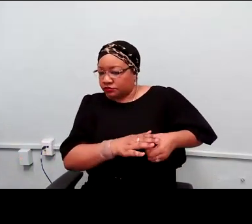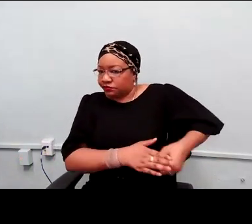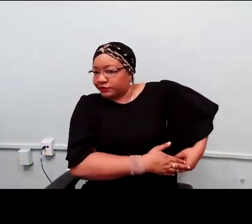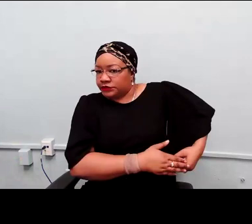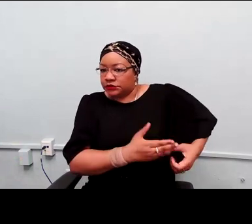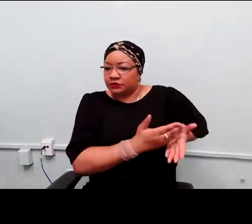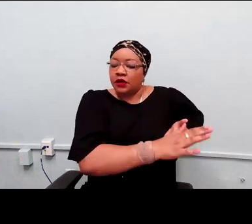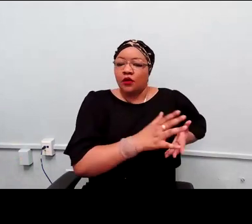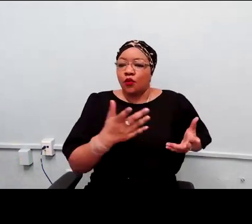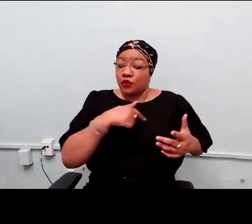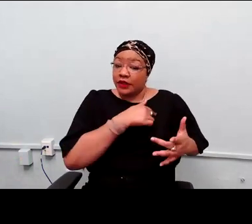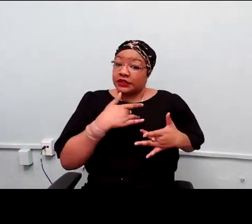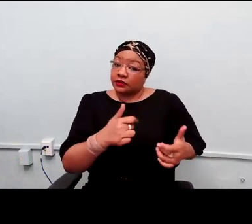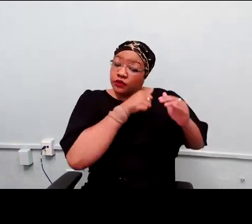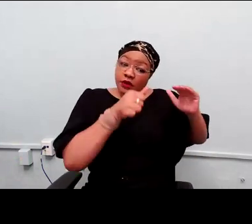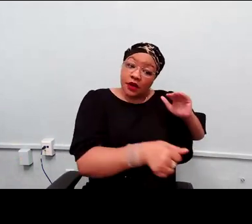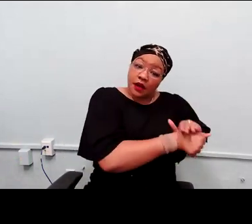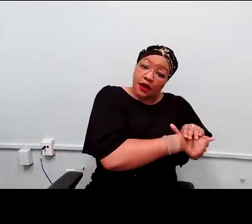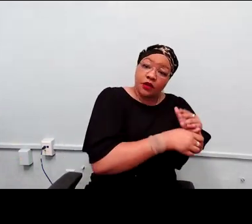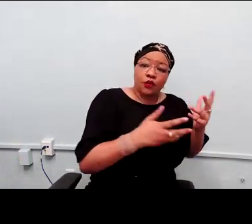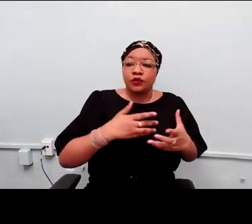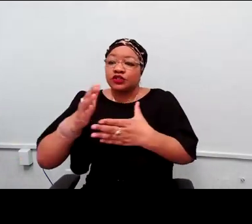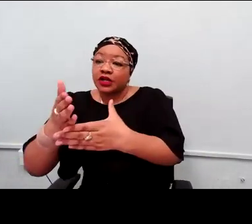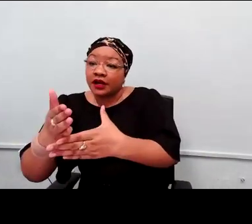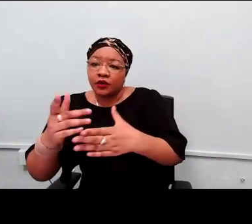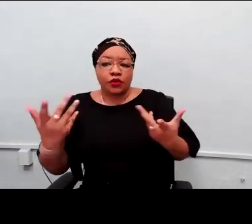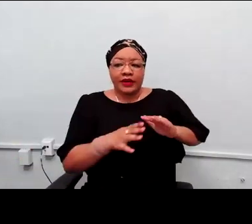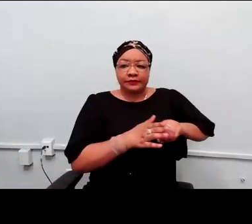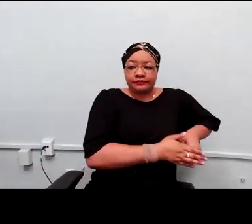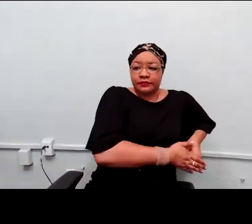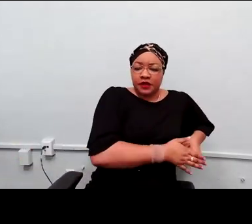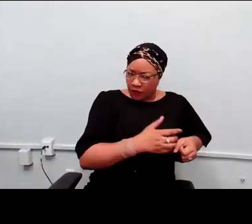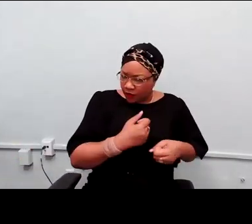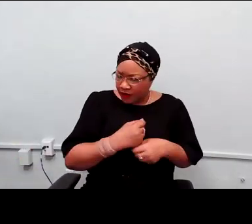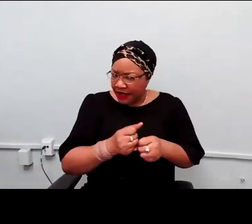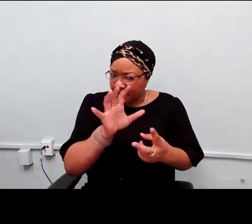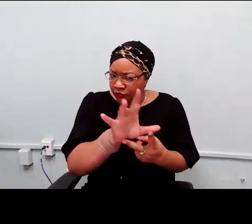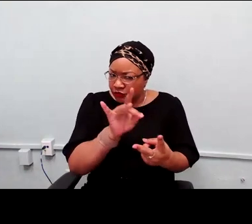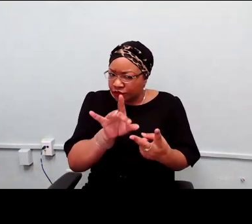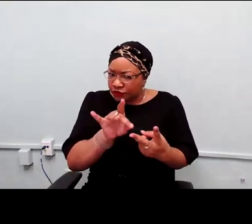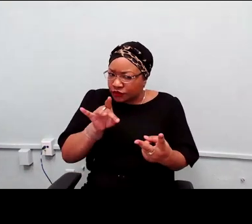What do we not share? What are those choices, right? Are we making those choices out of